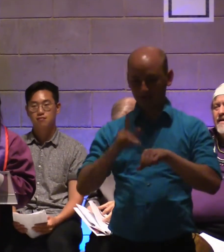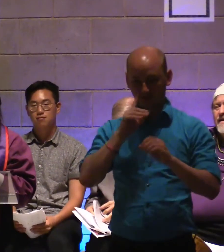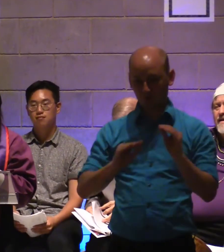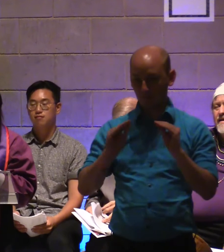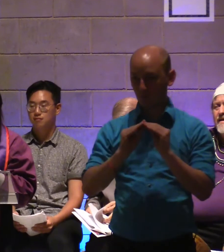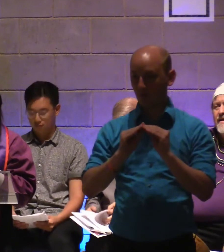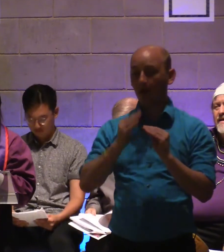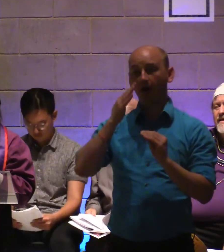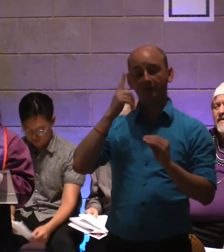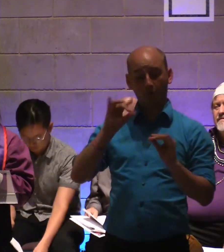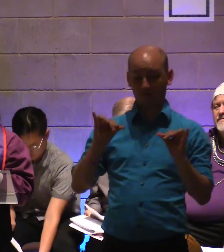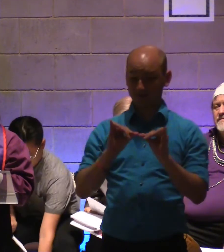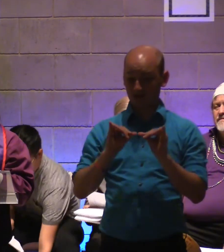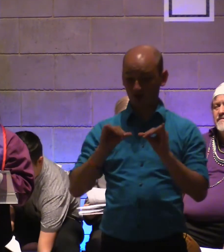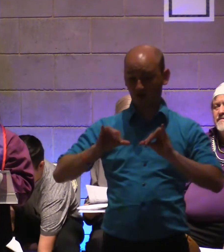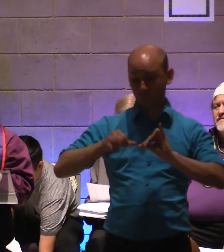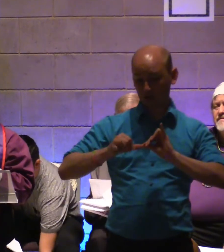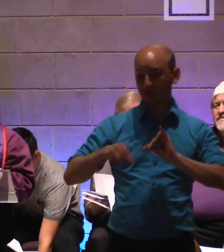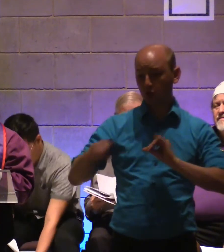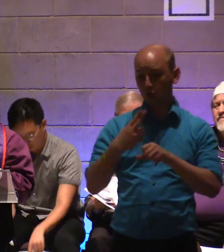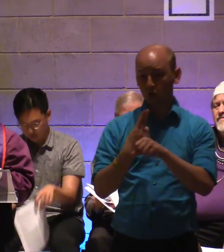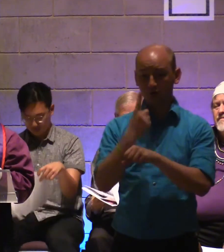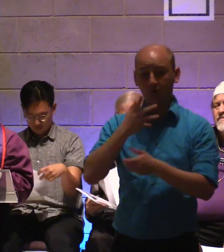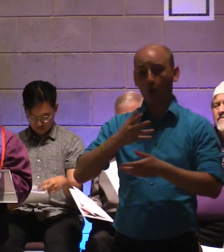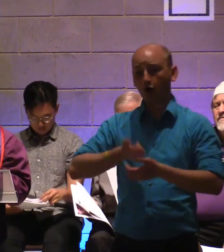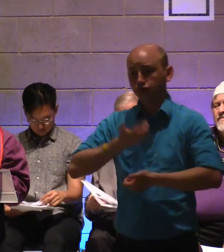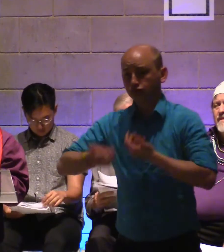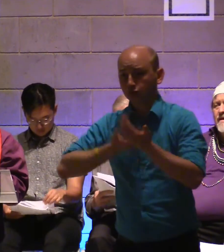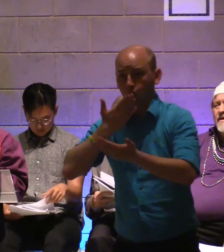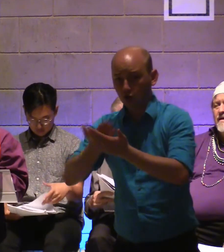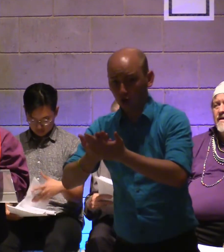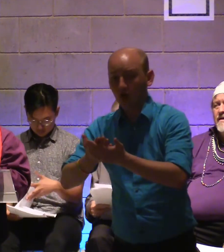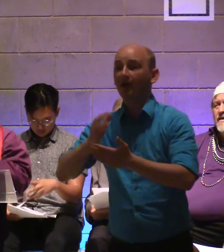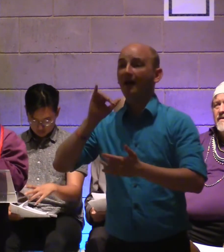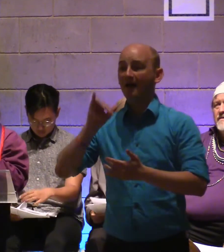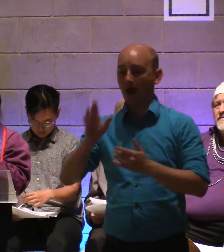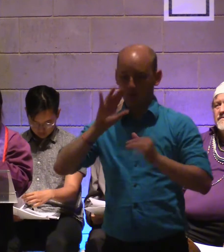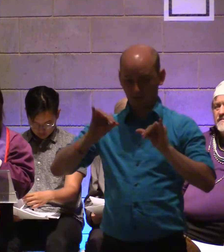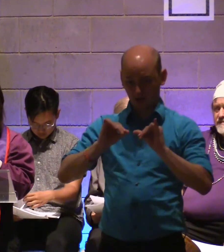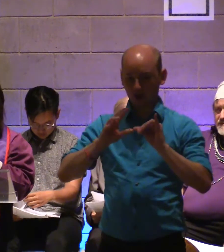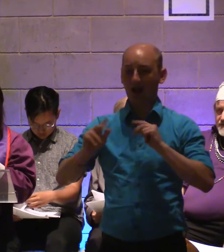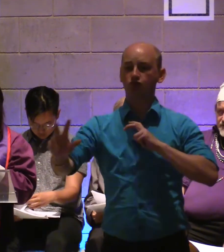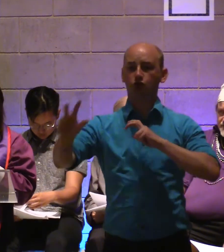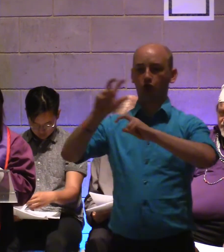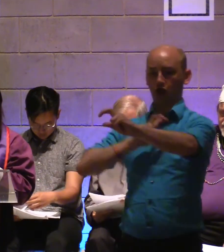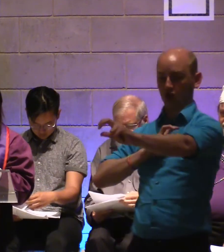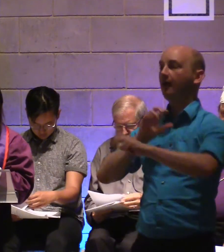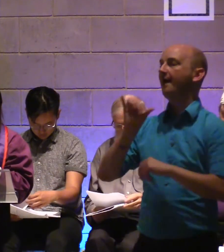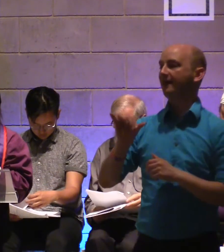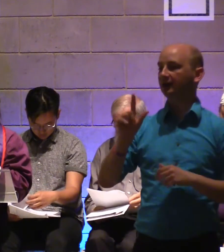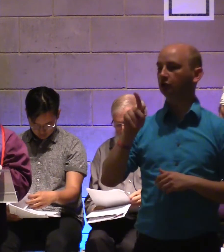of measurement you use when you do good to others, it will be measured to you in return. That's Luke